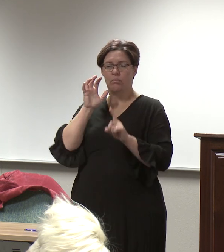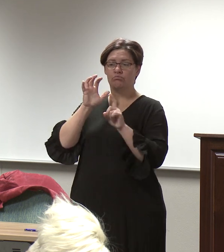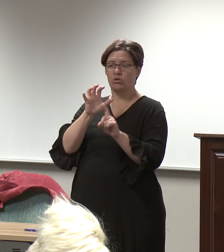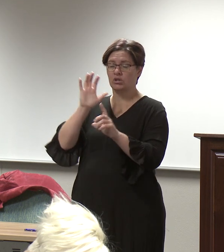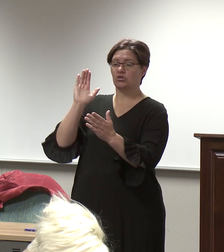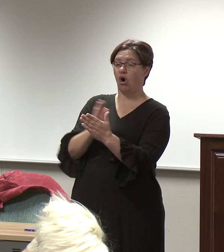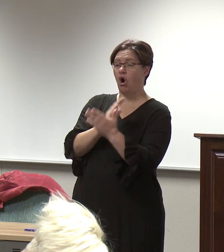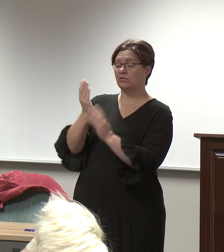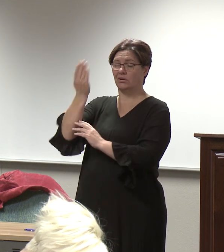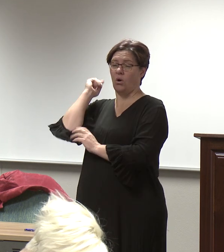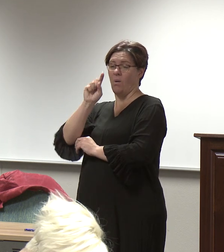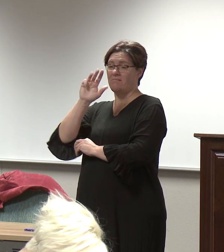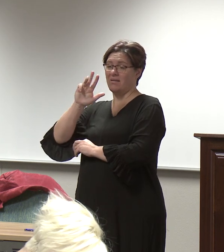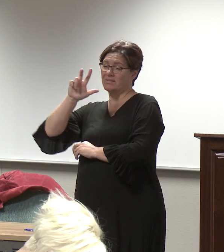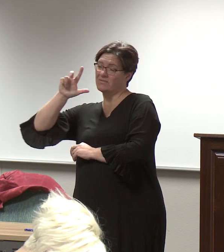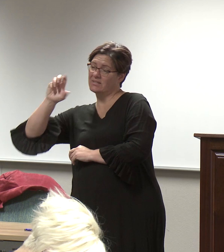of the 70s,